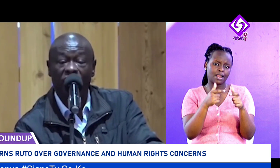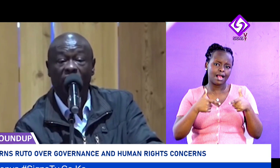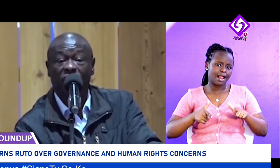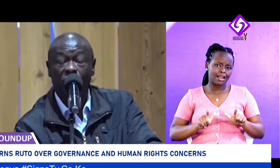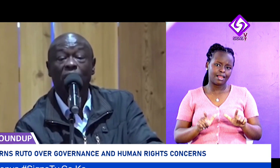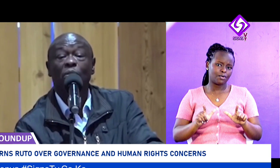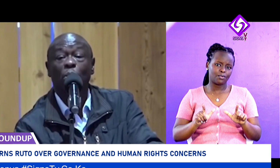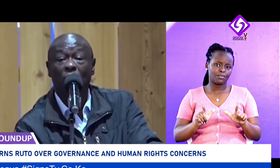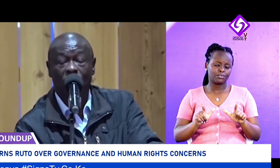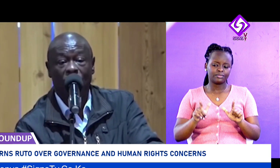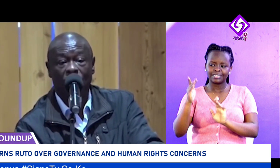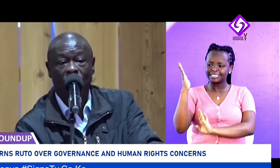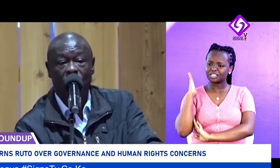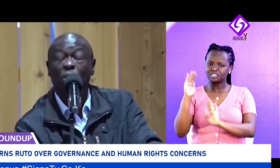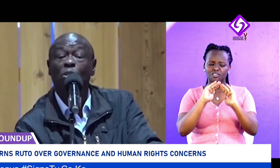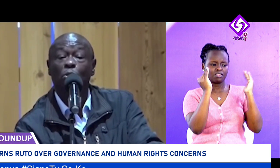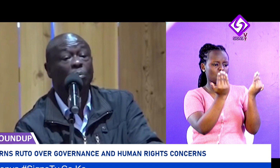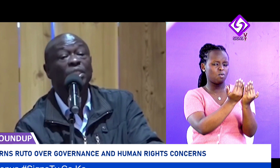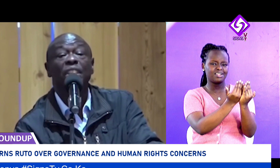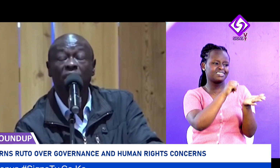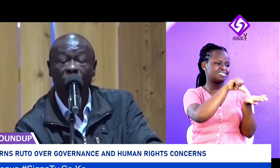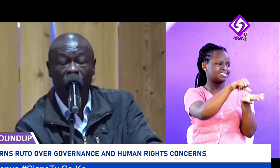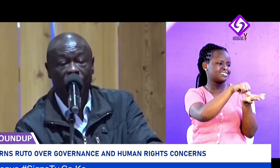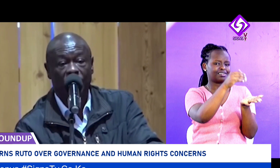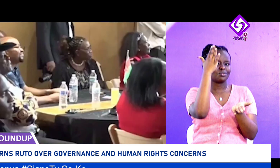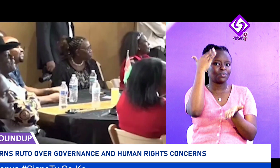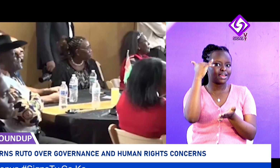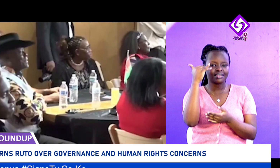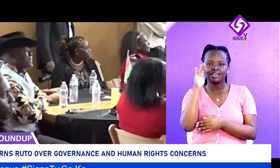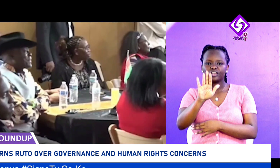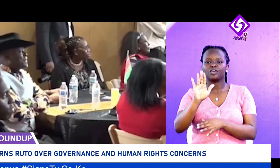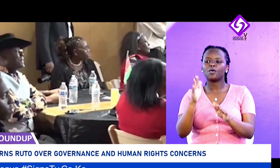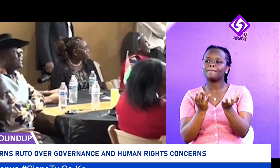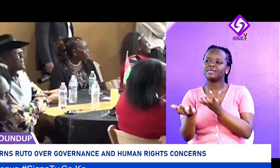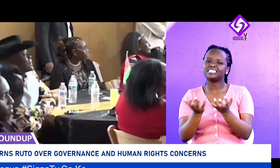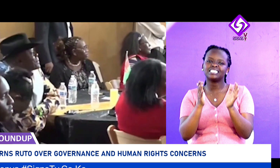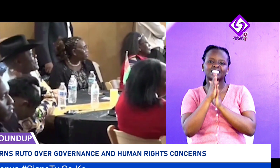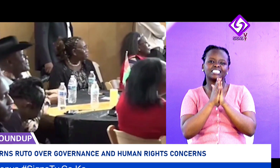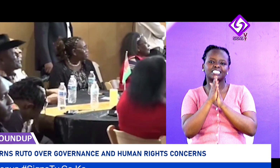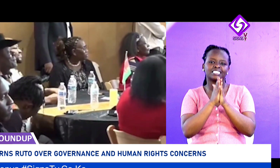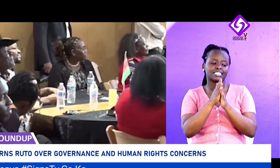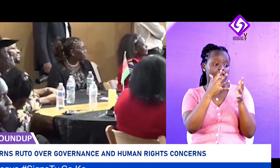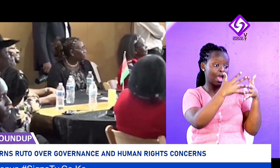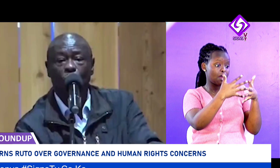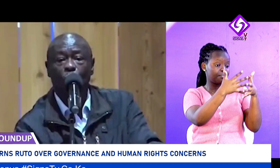the security of the world because of your business interest. The Americans also want to know